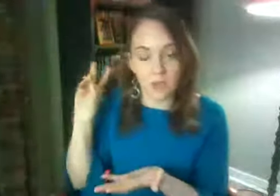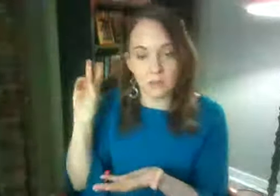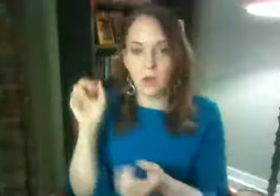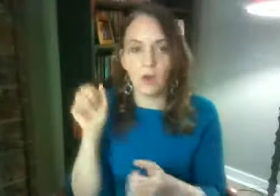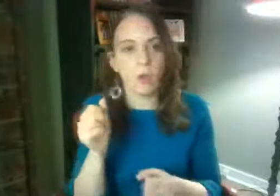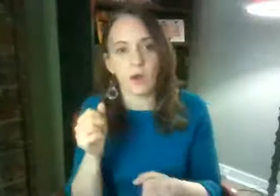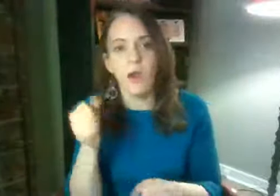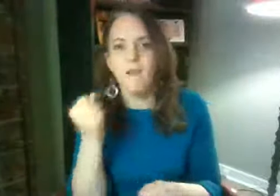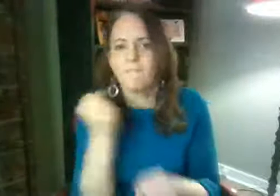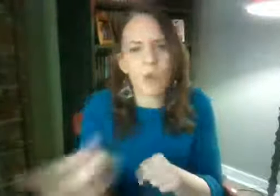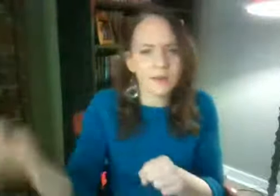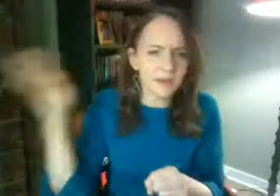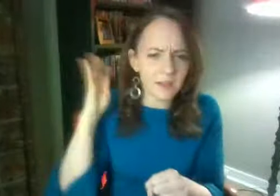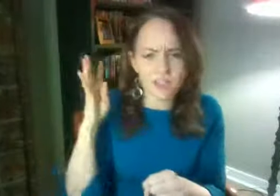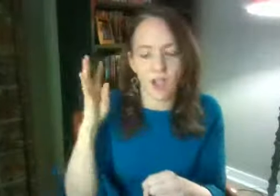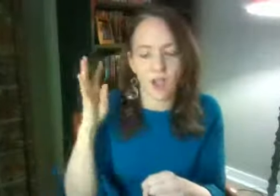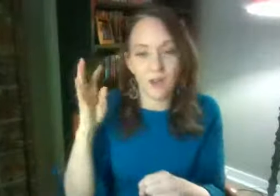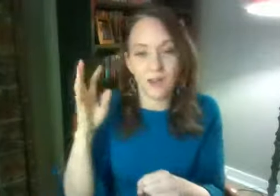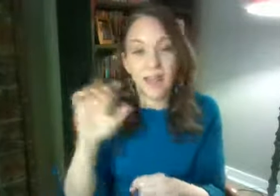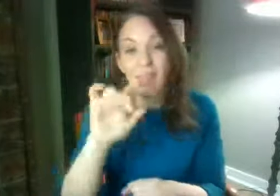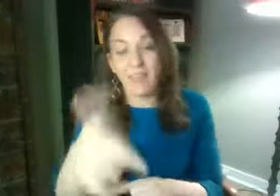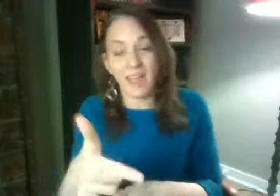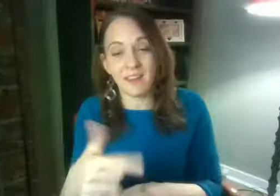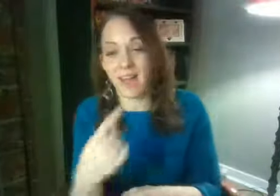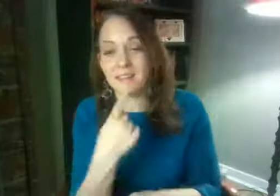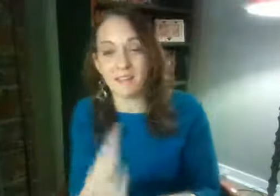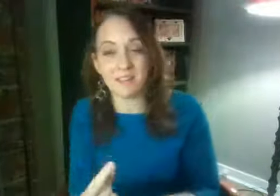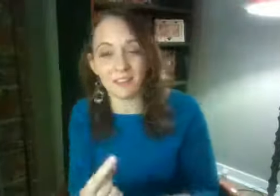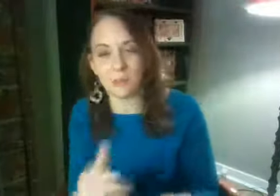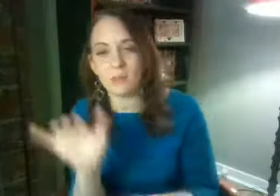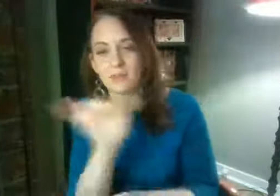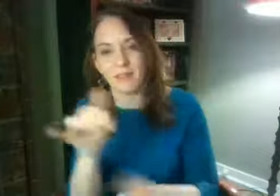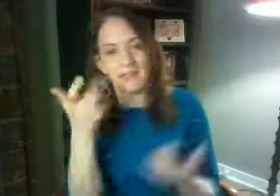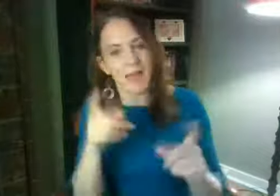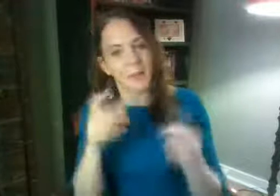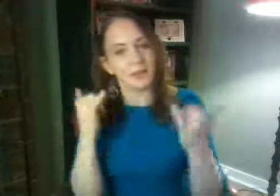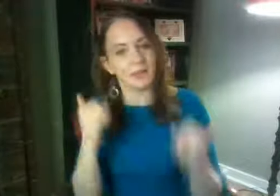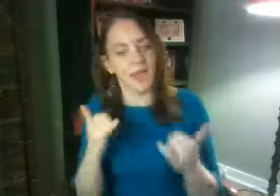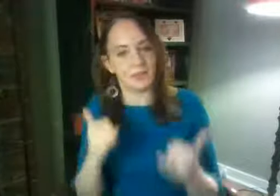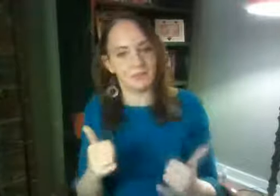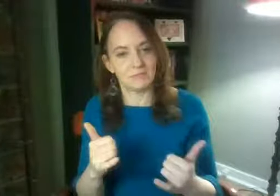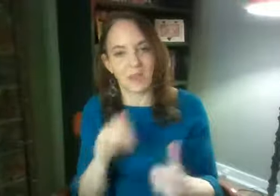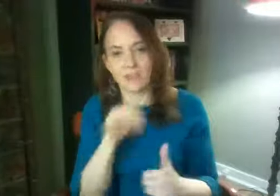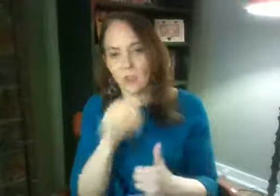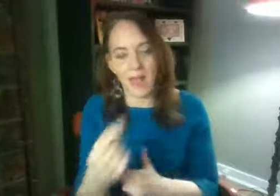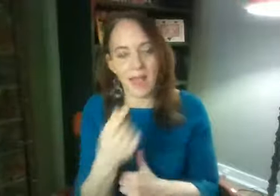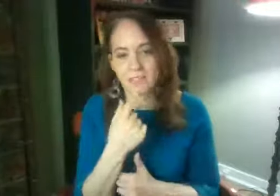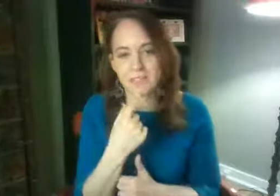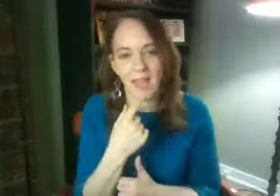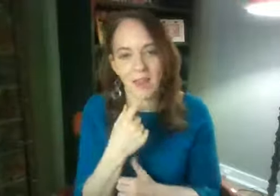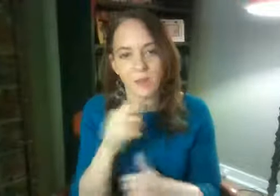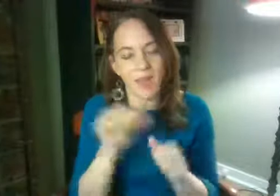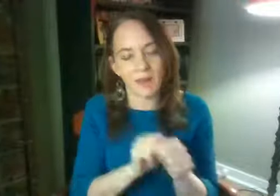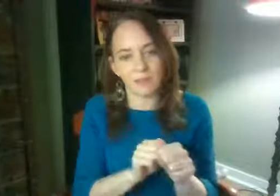ago, or 4 years ago, and then I tell it to you like it's happening now. I don't have to say with